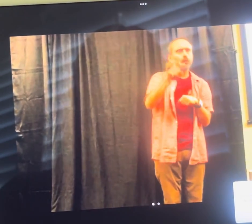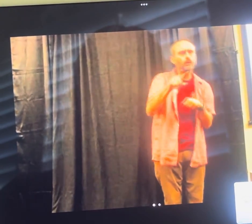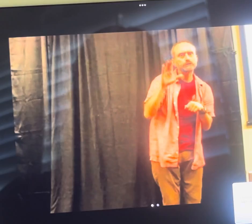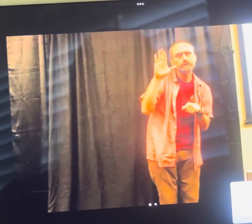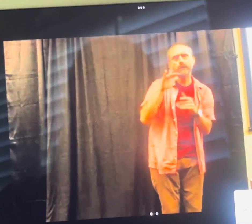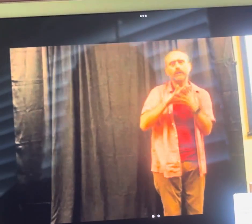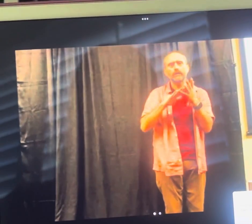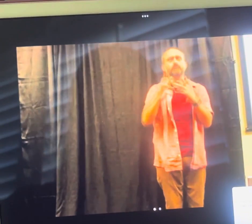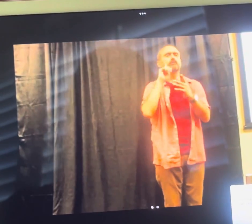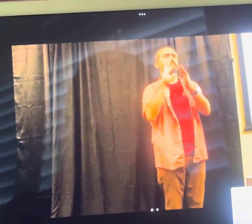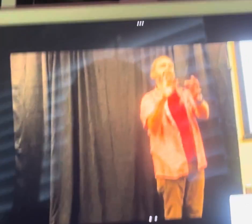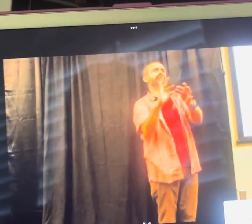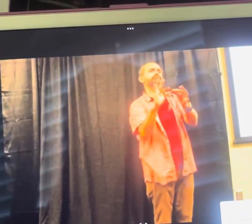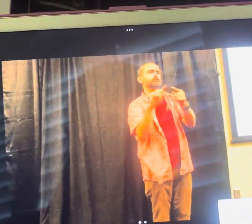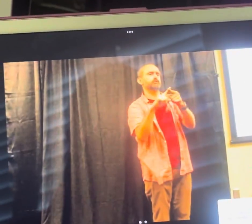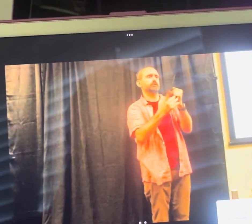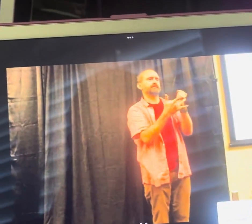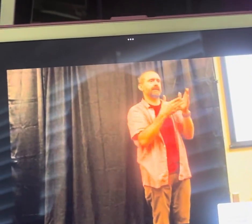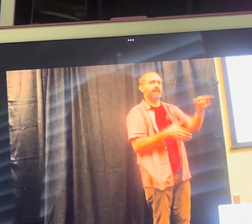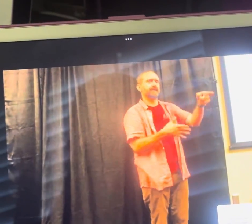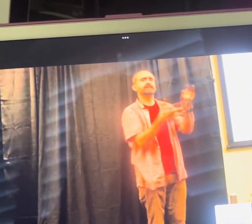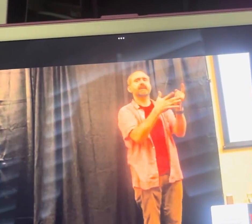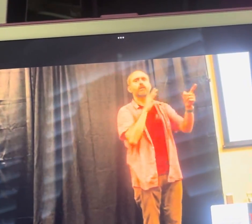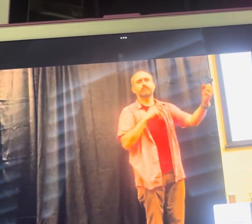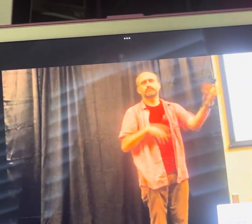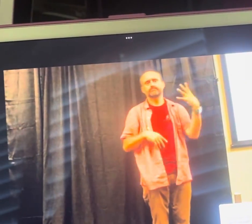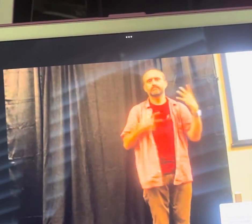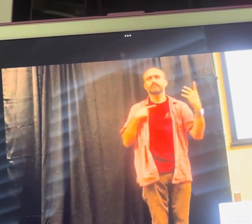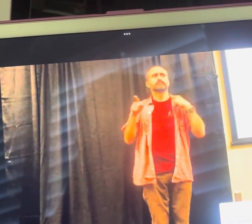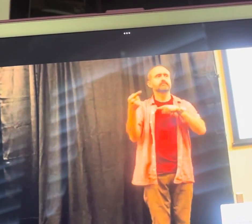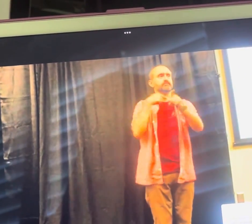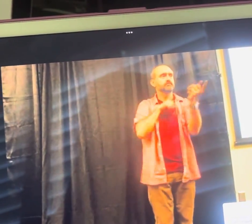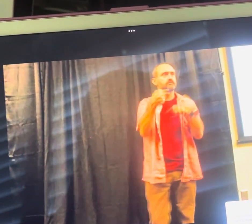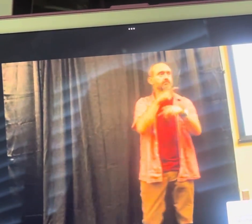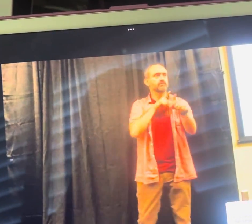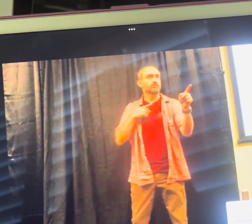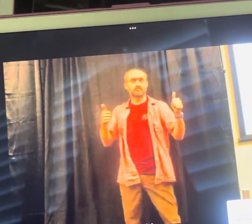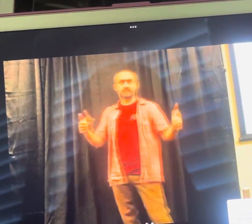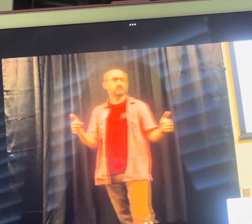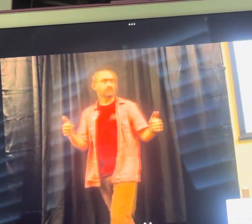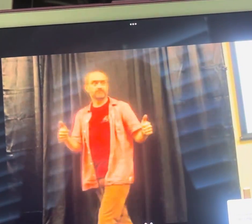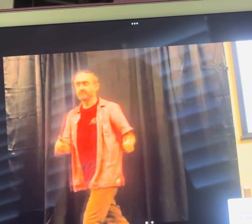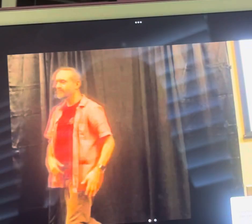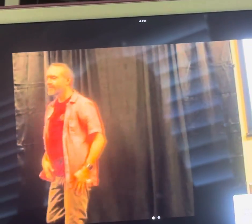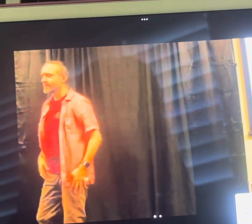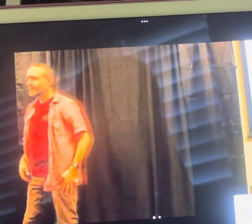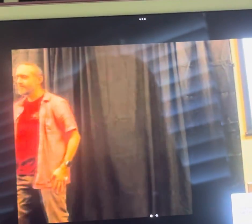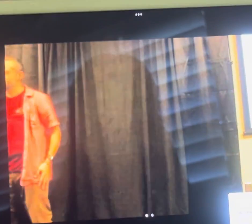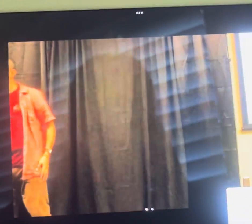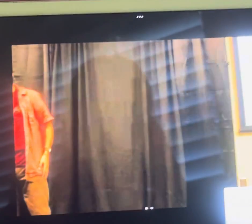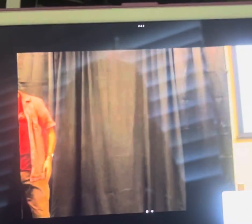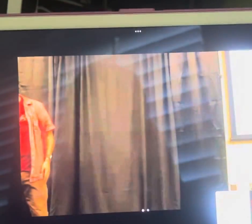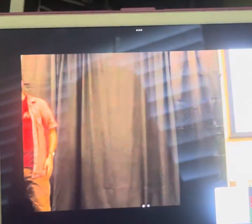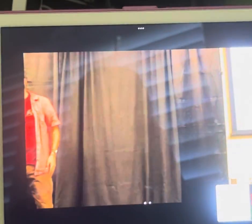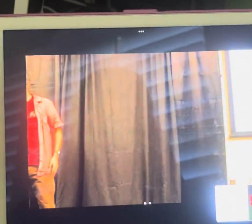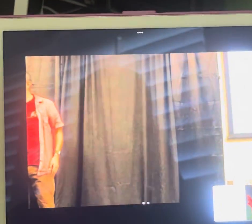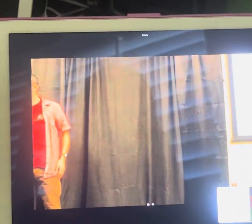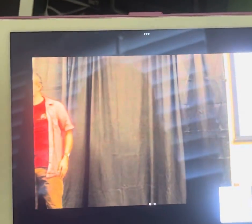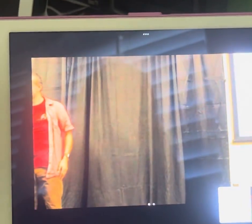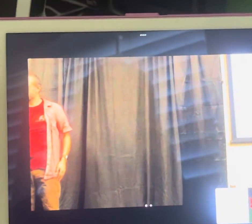something on Zoom has a question or wants to comment something, they will let us know here in person. Okay?